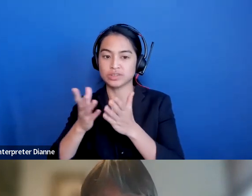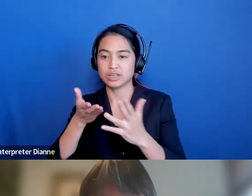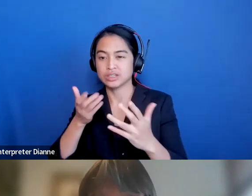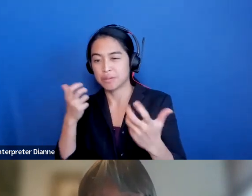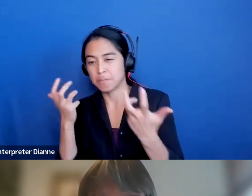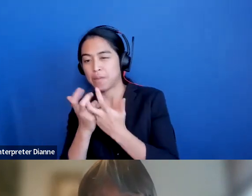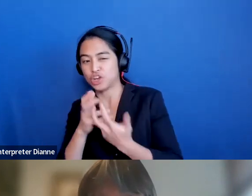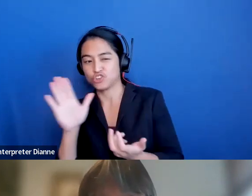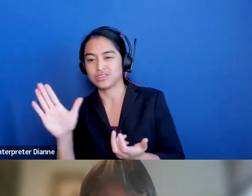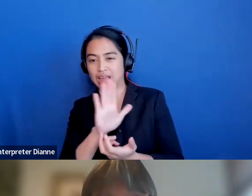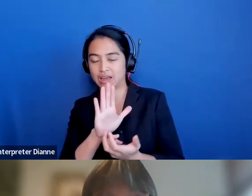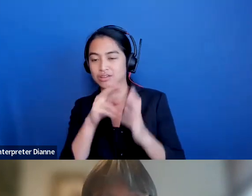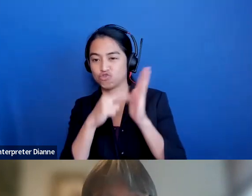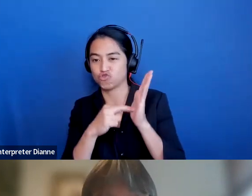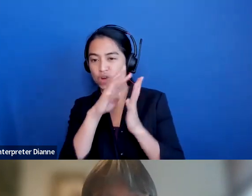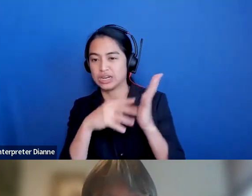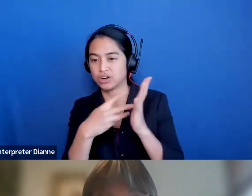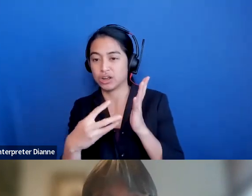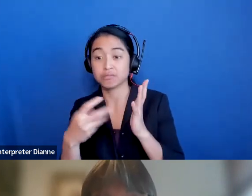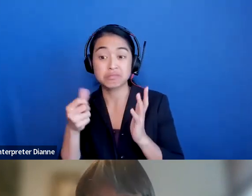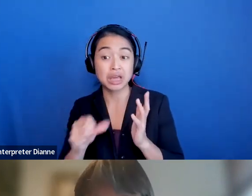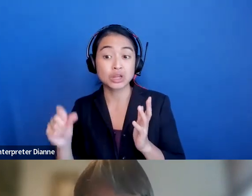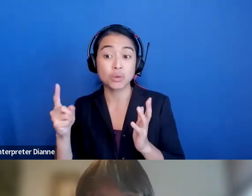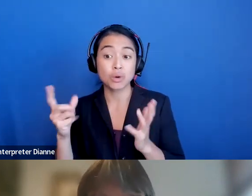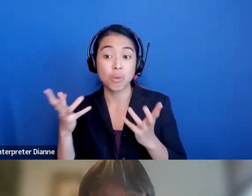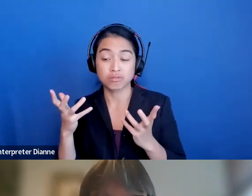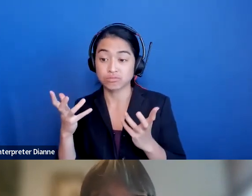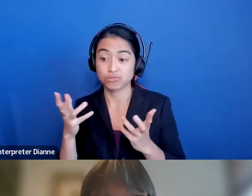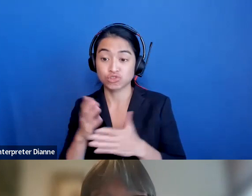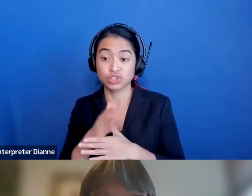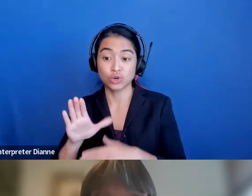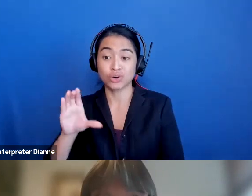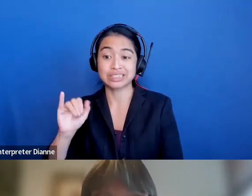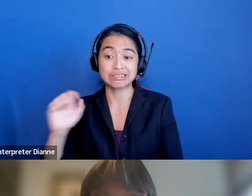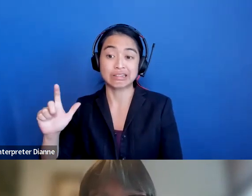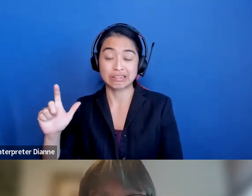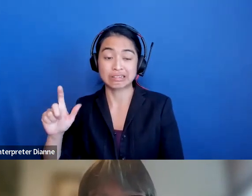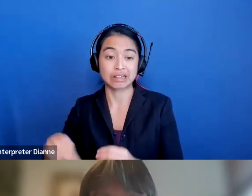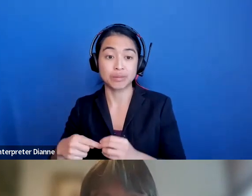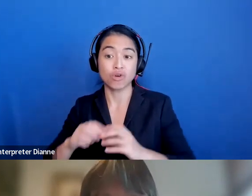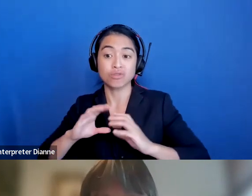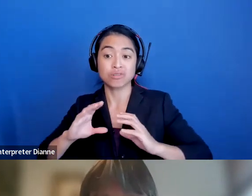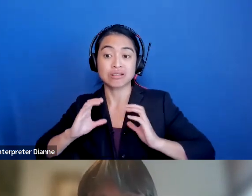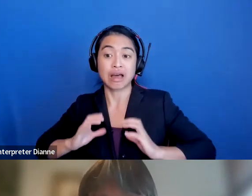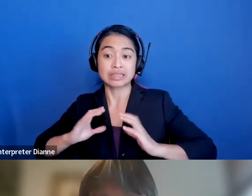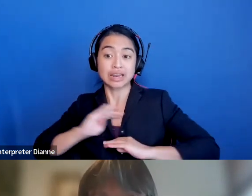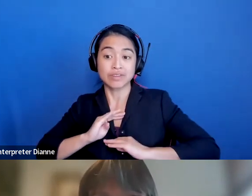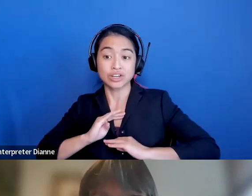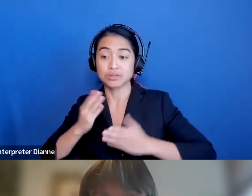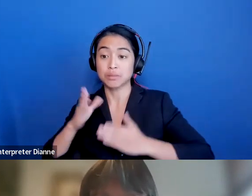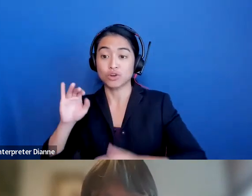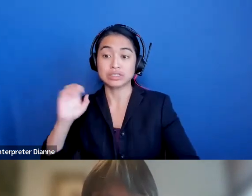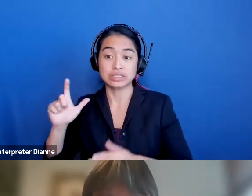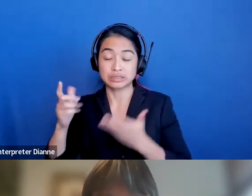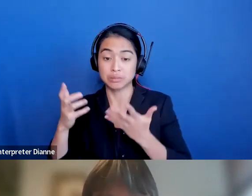So is there anybody who would like to share what your CIL is doing around client satisfaction and where you think your CIL might